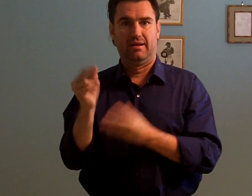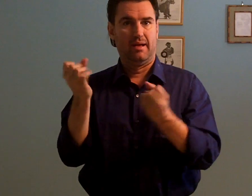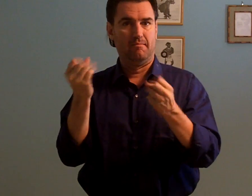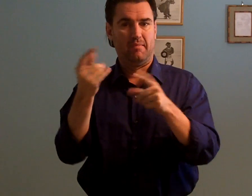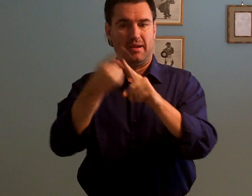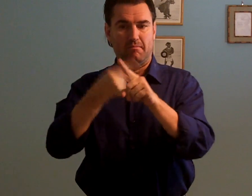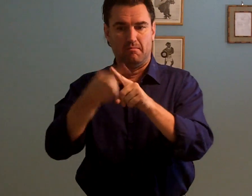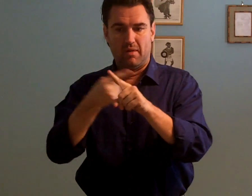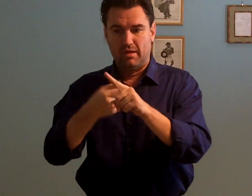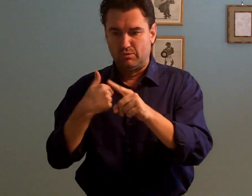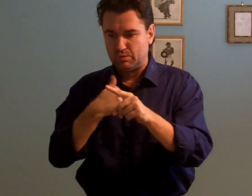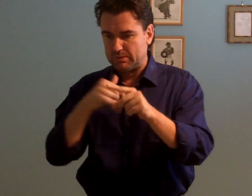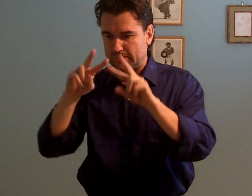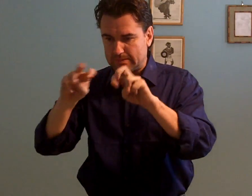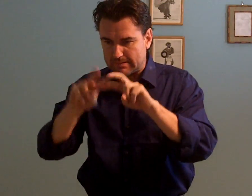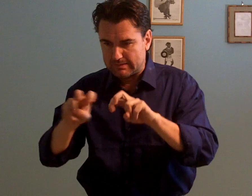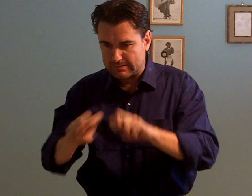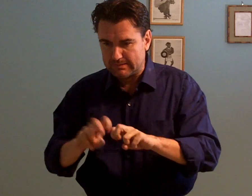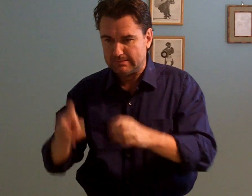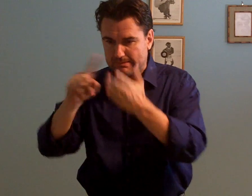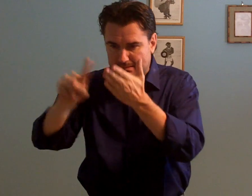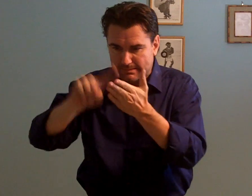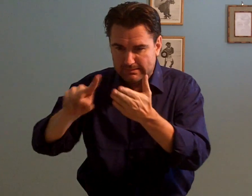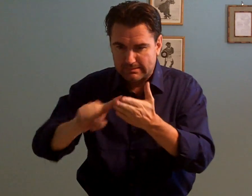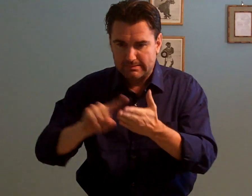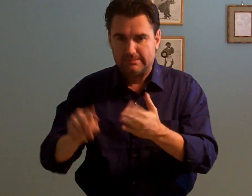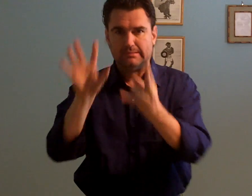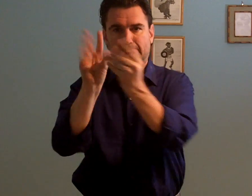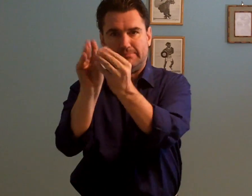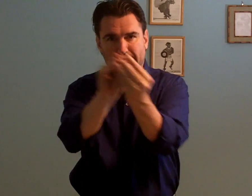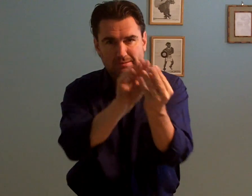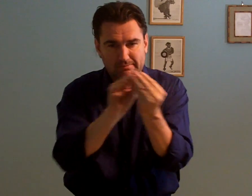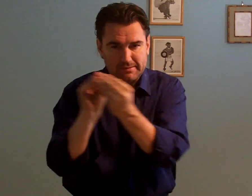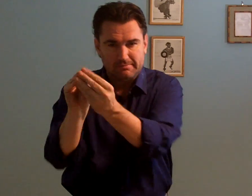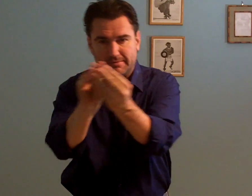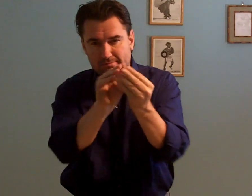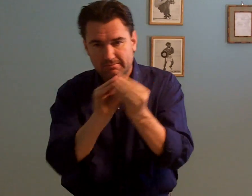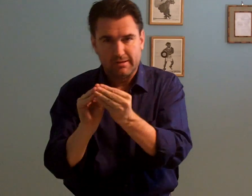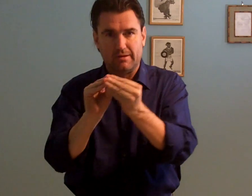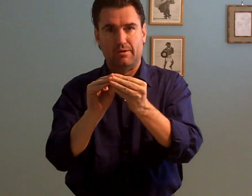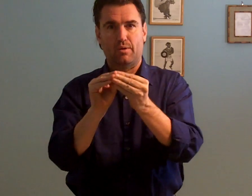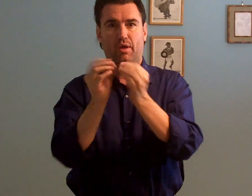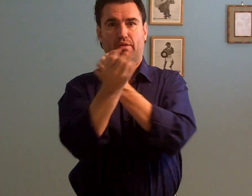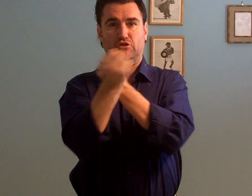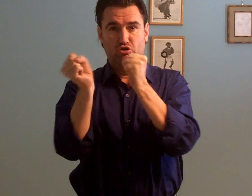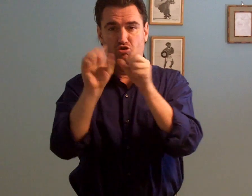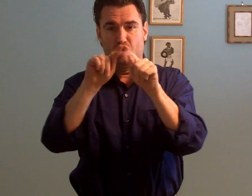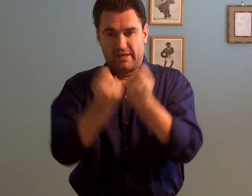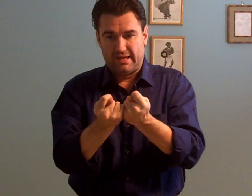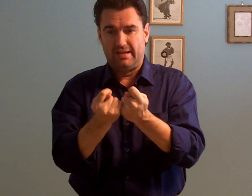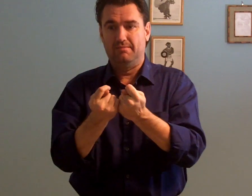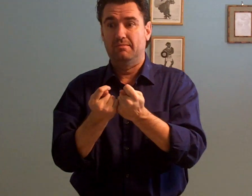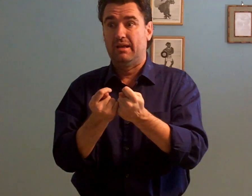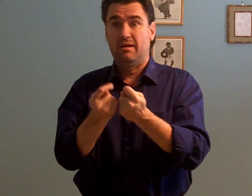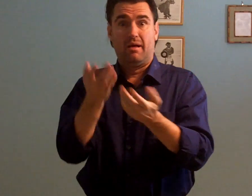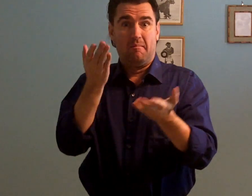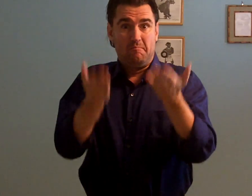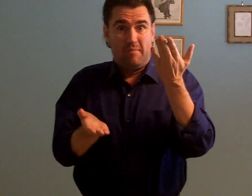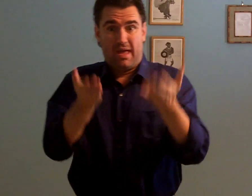ground. I met repeatedly with my national security team as we developed more information about the possibility that we had located Bin Laden